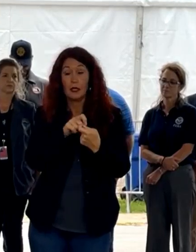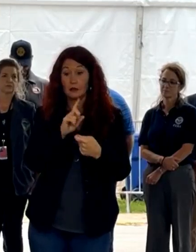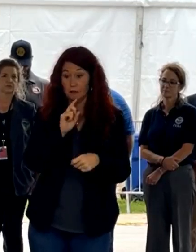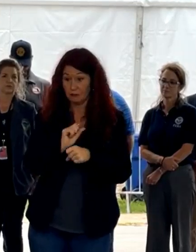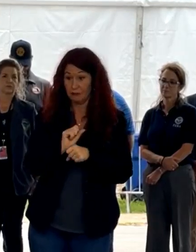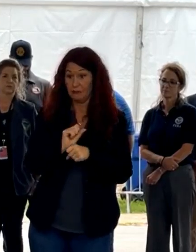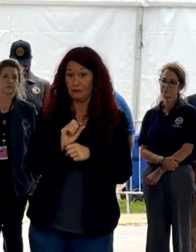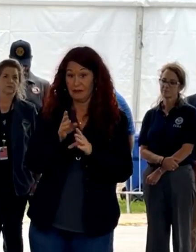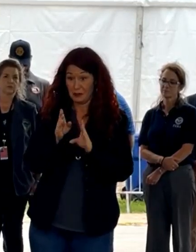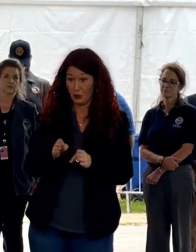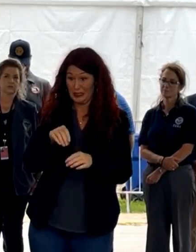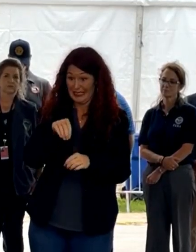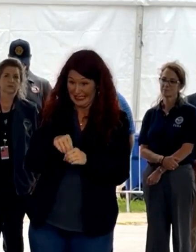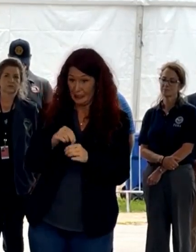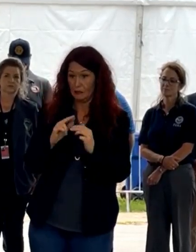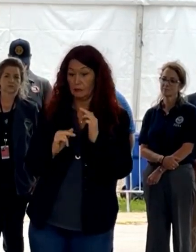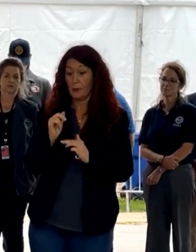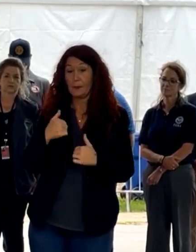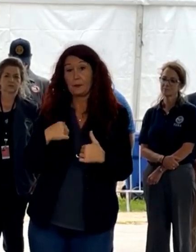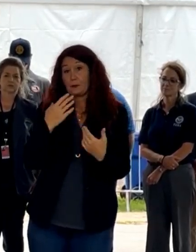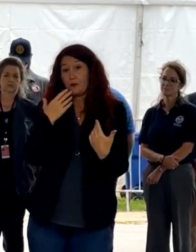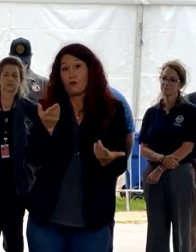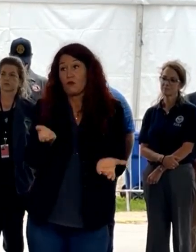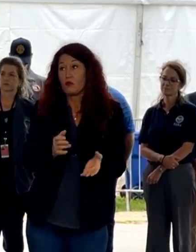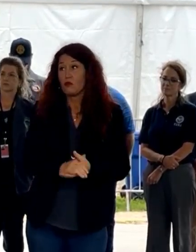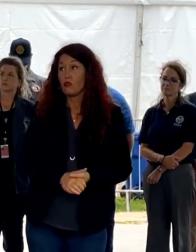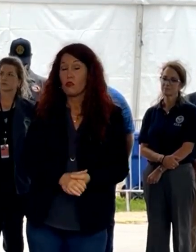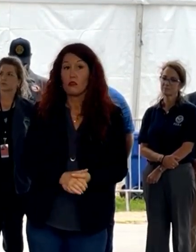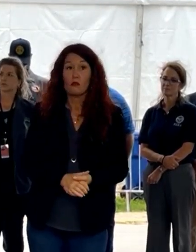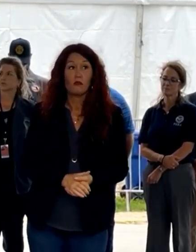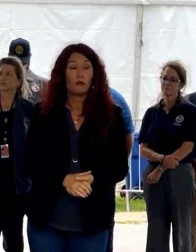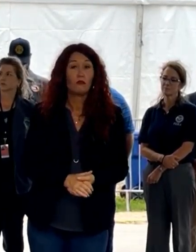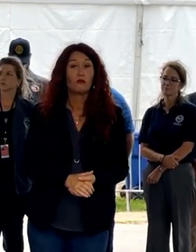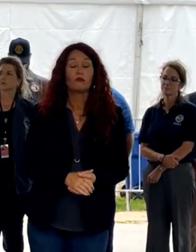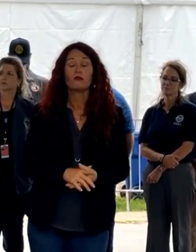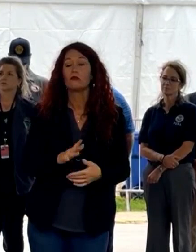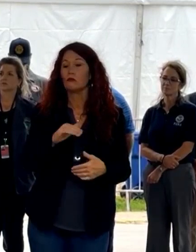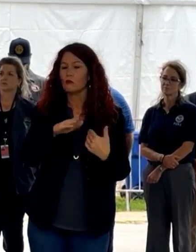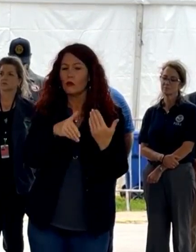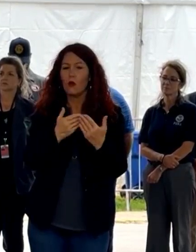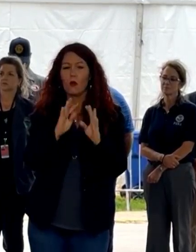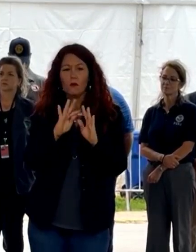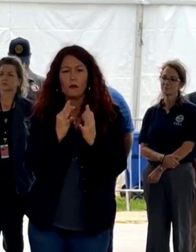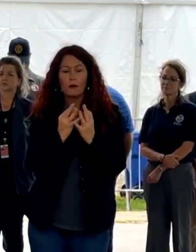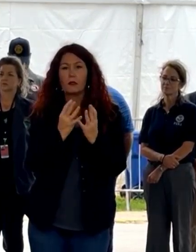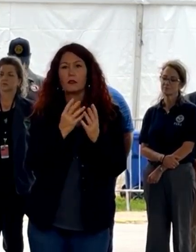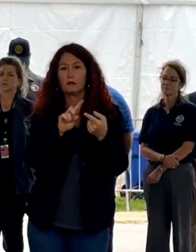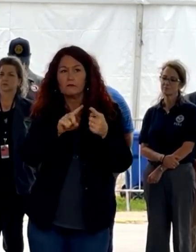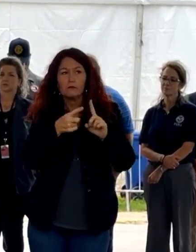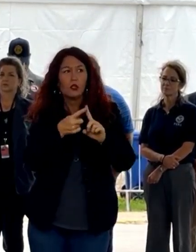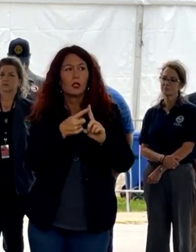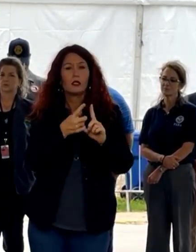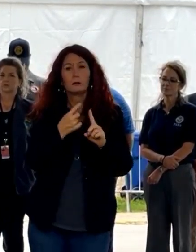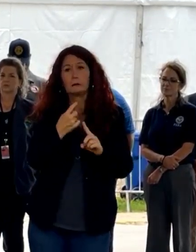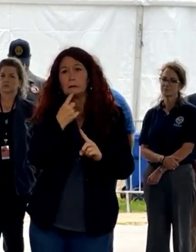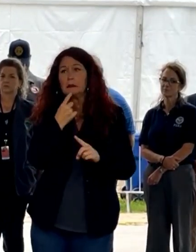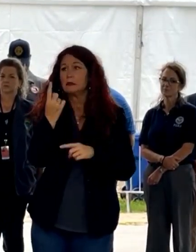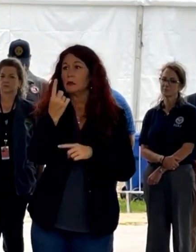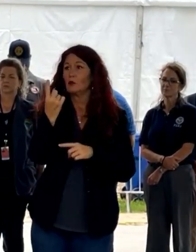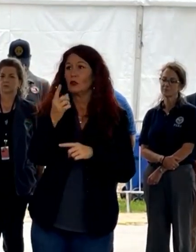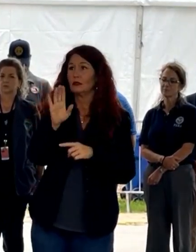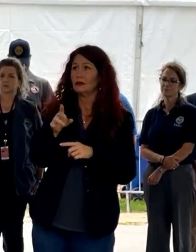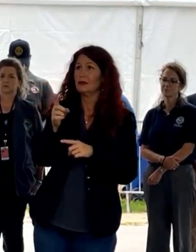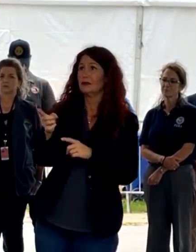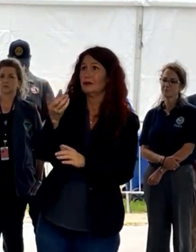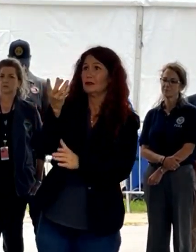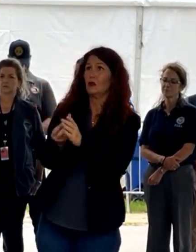building. We continue to urge all of the families who are missing loved ones to please reach out and